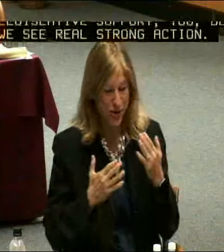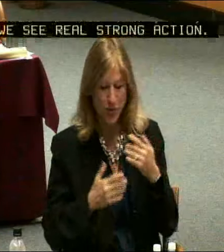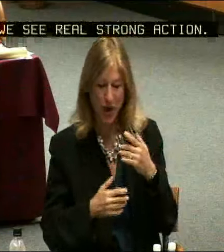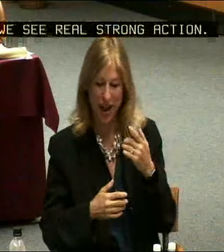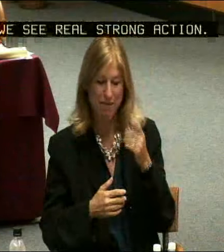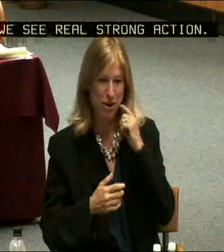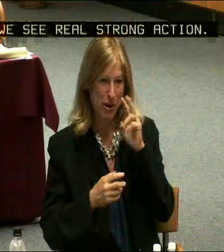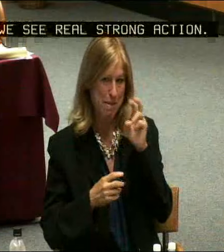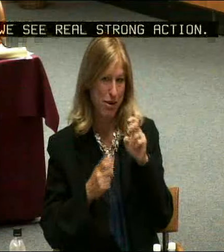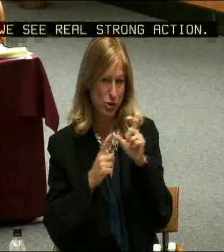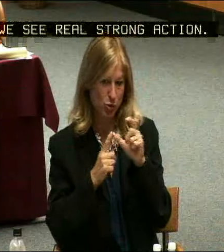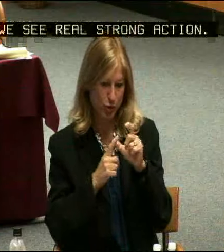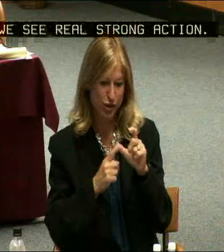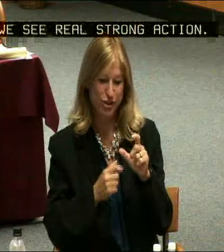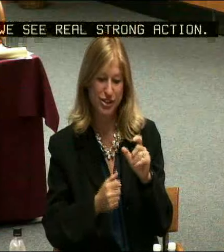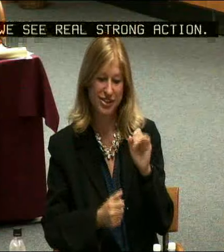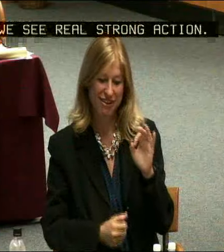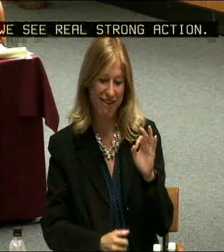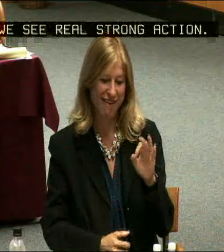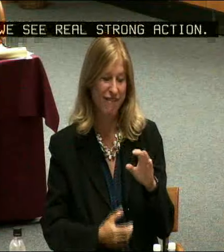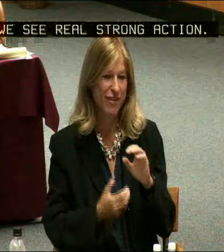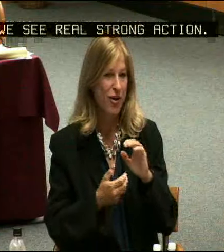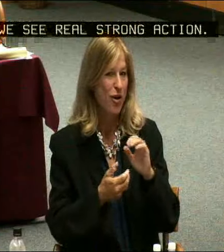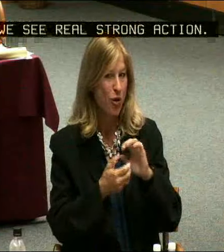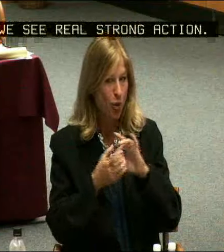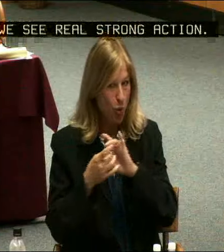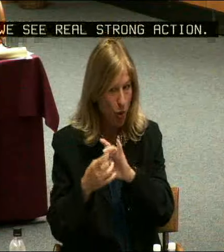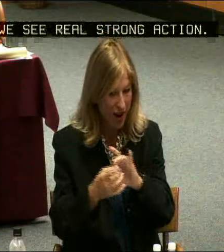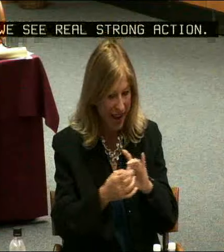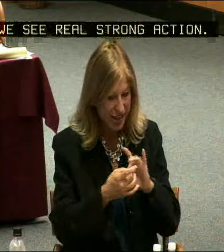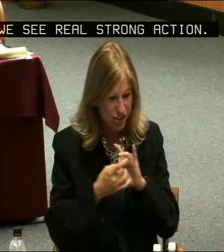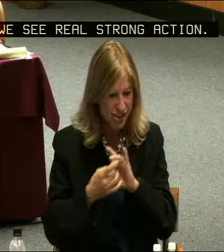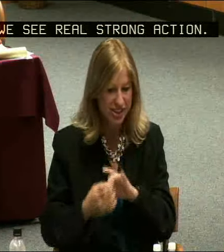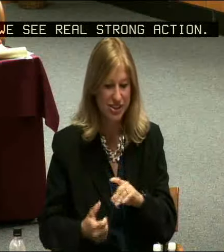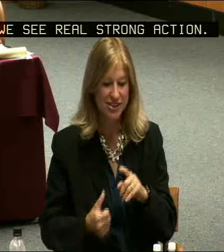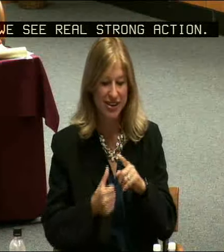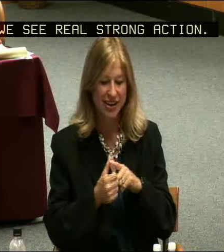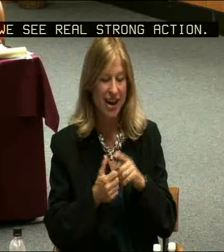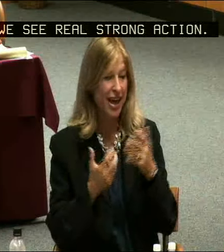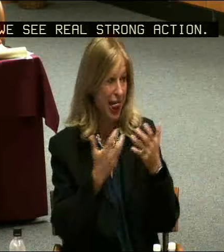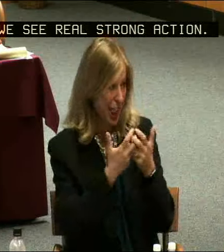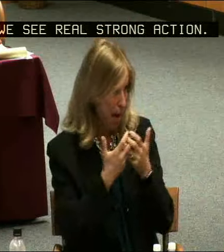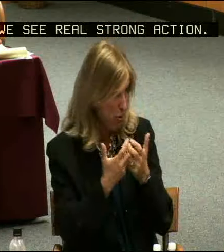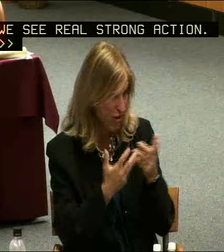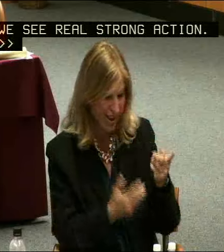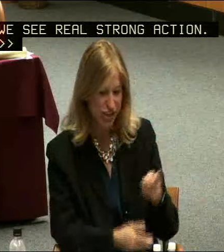Thank you. I'm hearing some buzzwords out there: coordination,